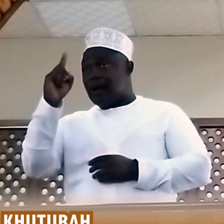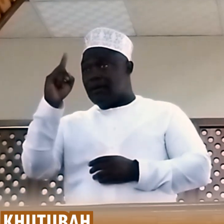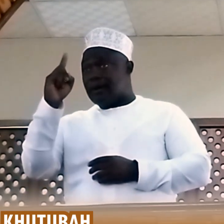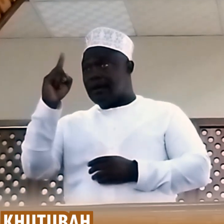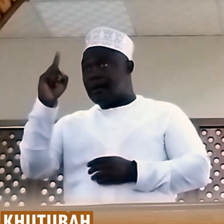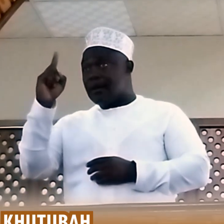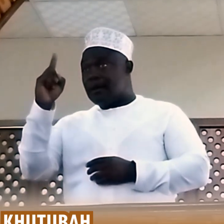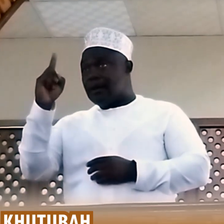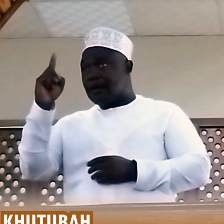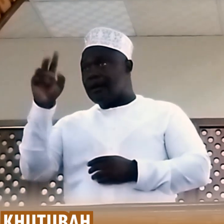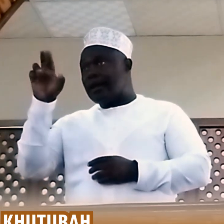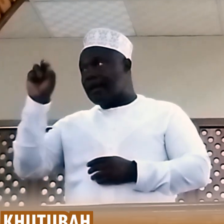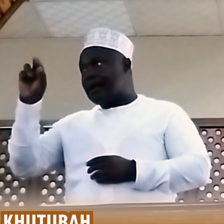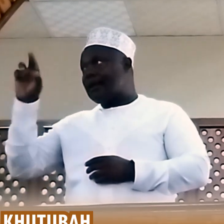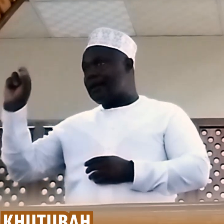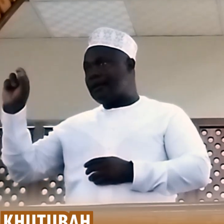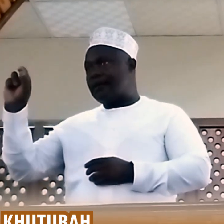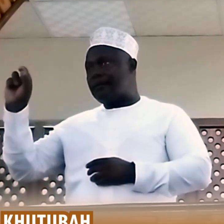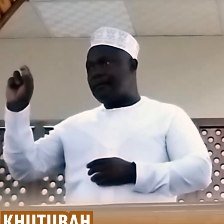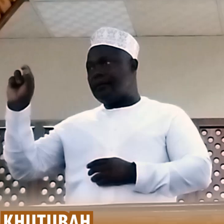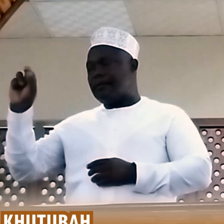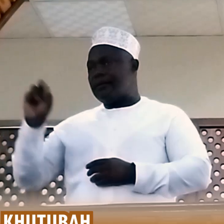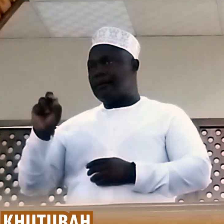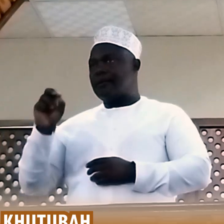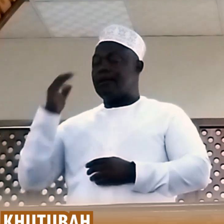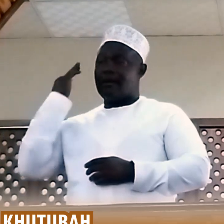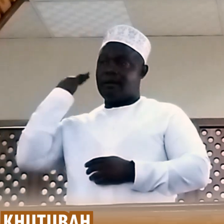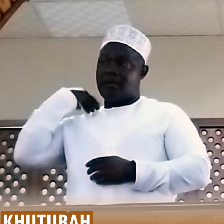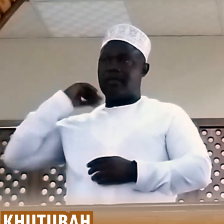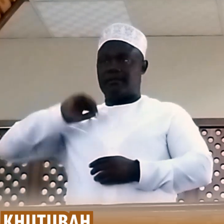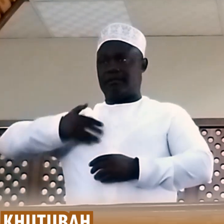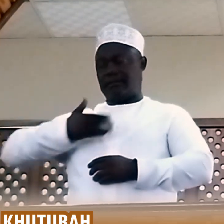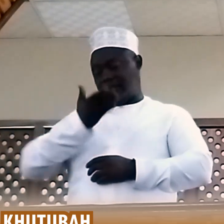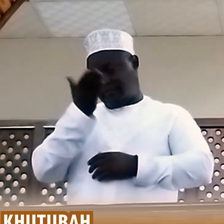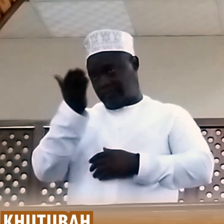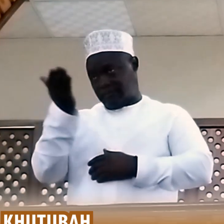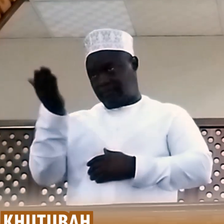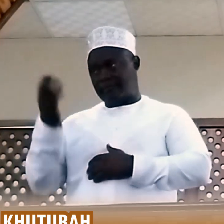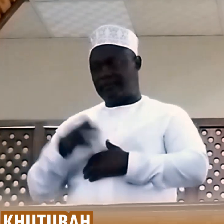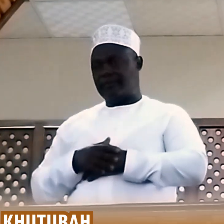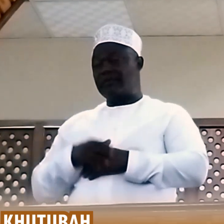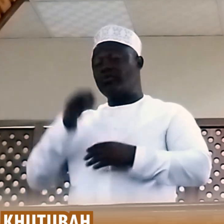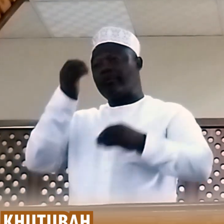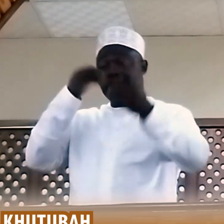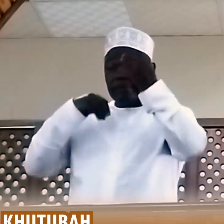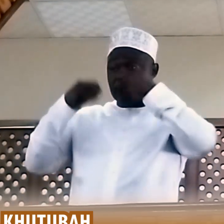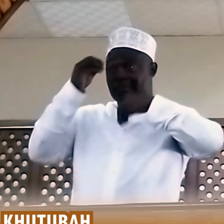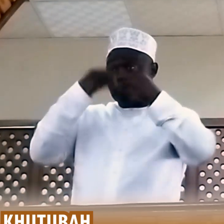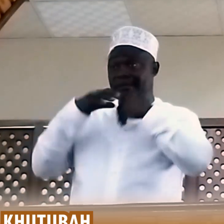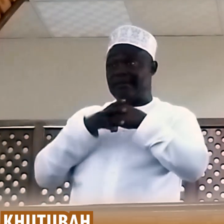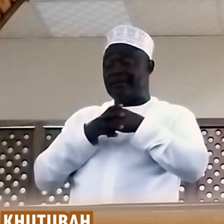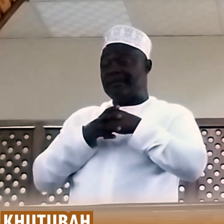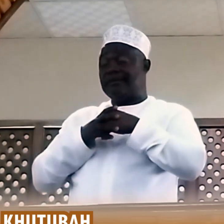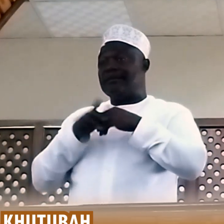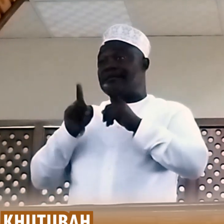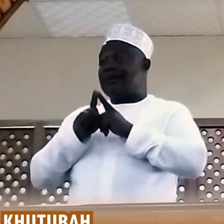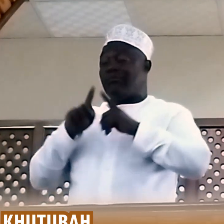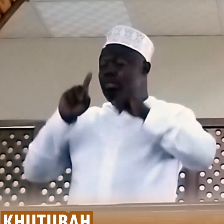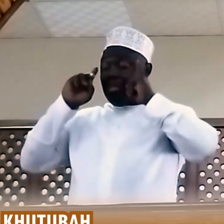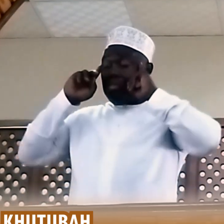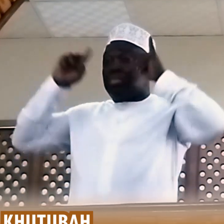188. Dear brothers and sisters, Corruption angers